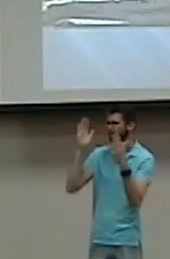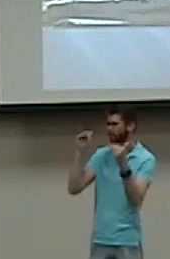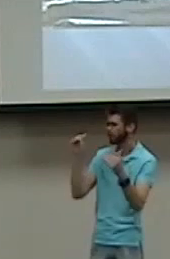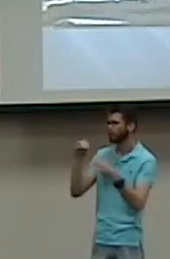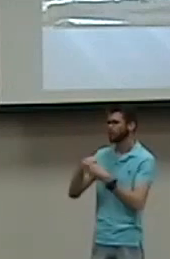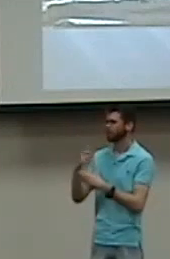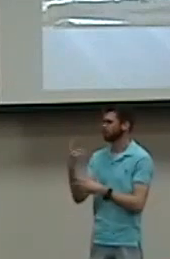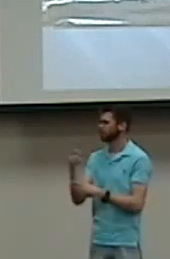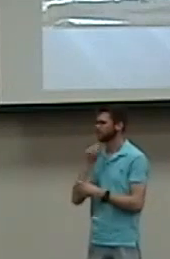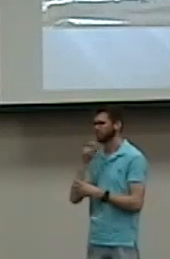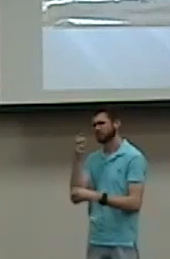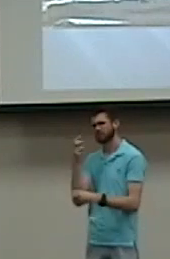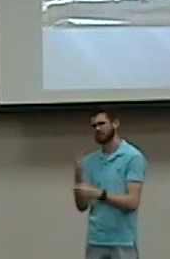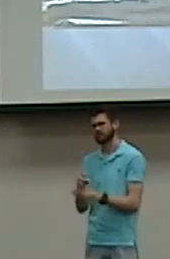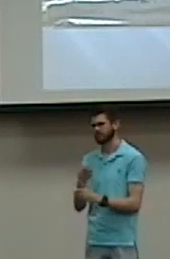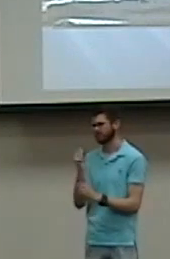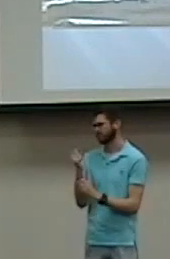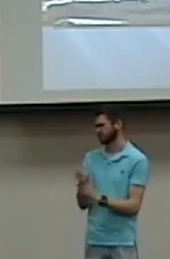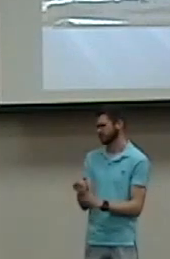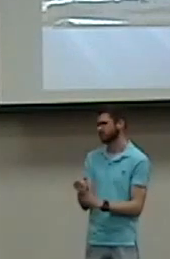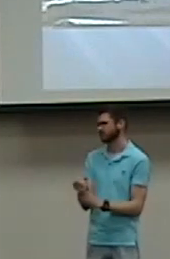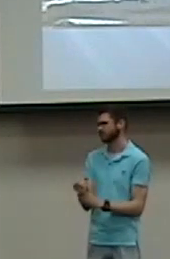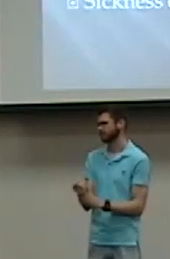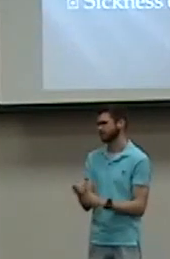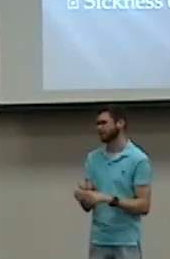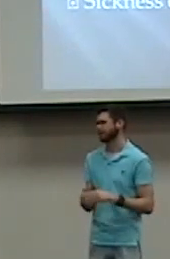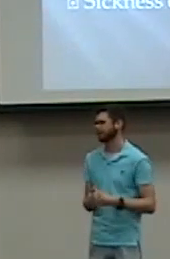very difficult situations.